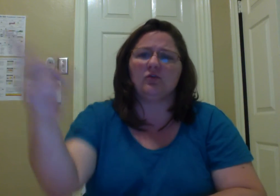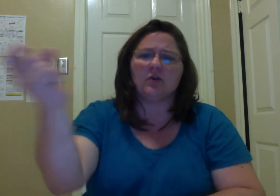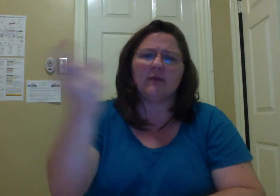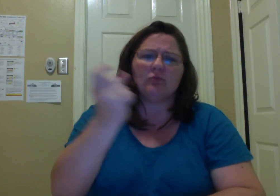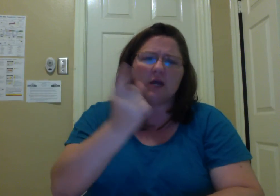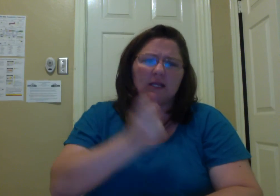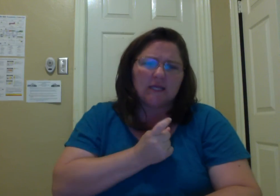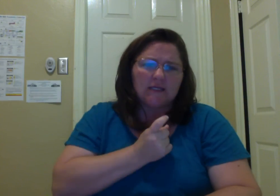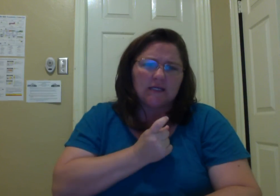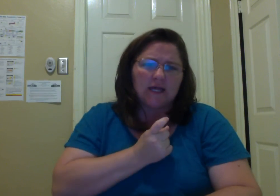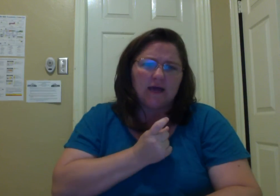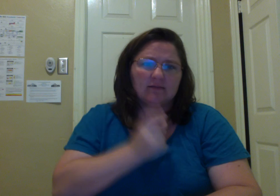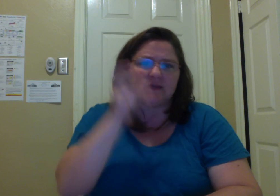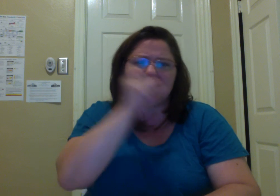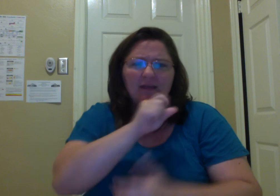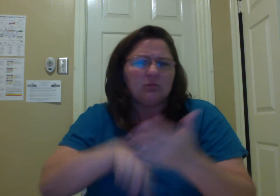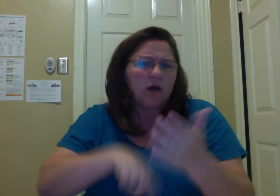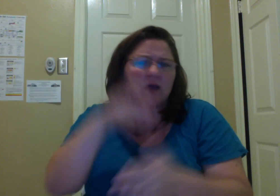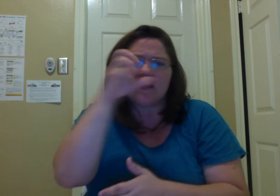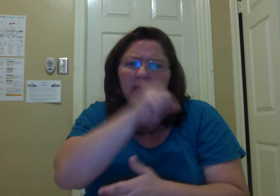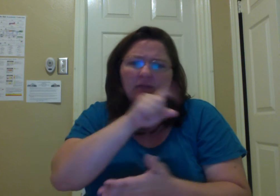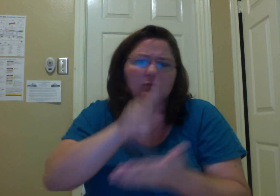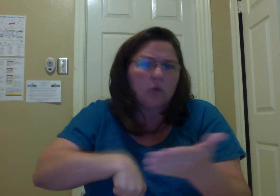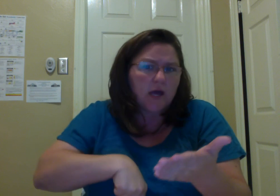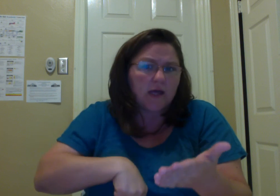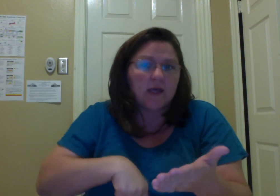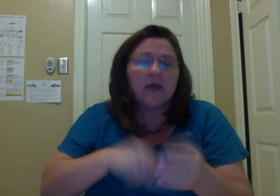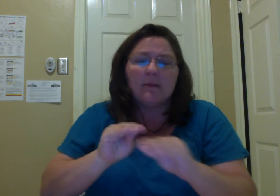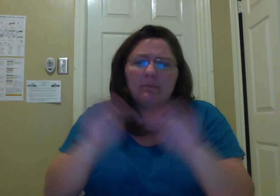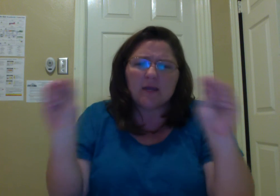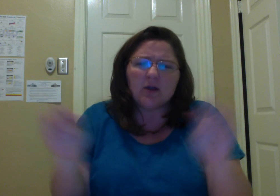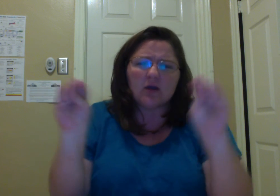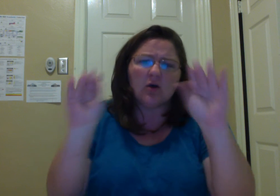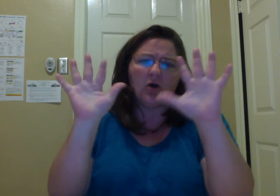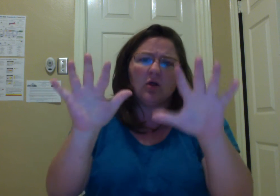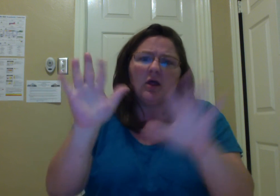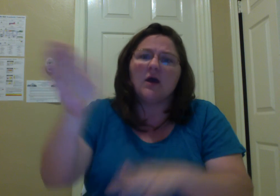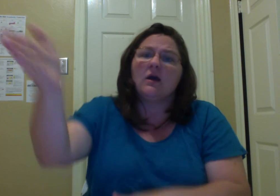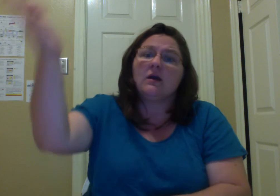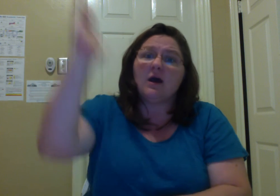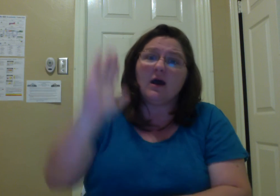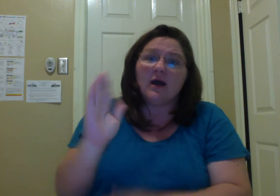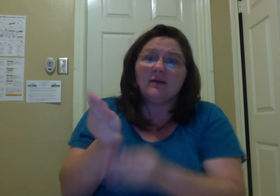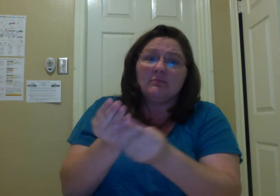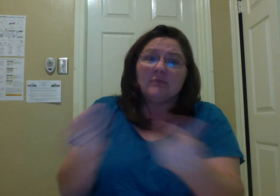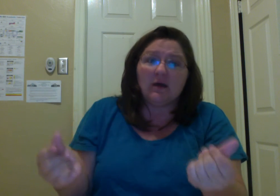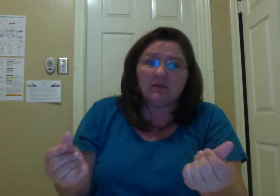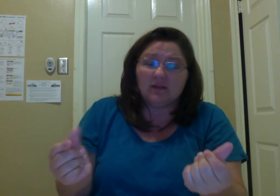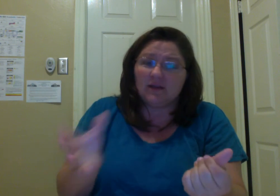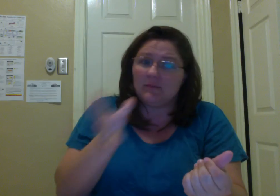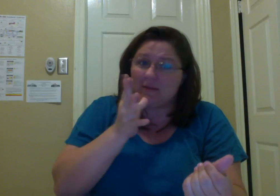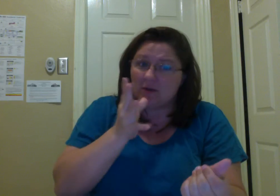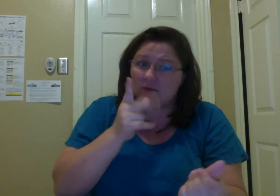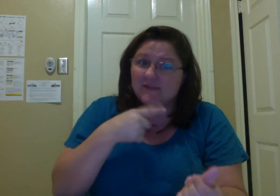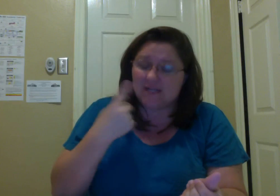came running into class and guess what? Guess what? Miracle. God melted my mom's